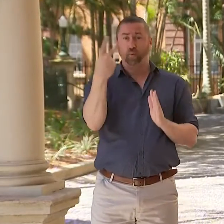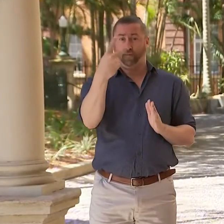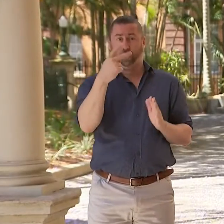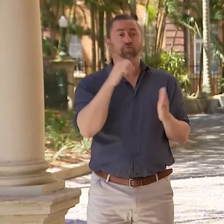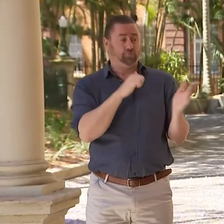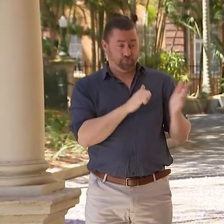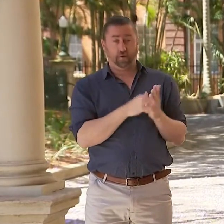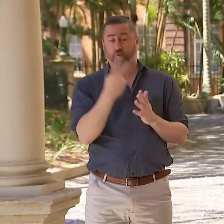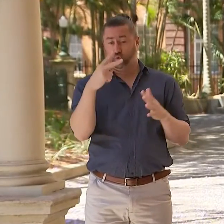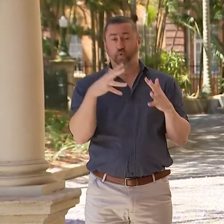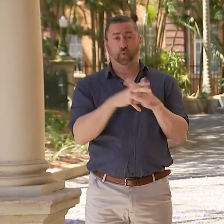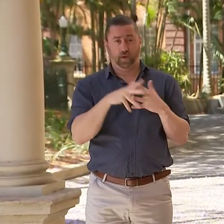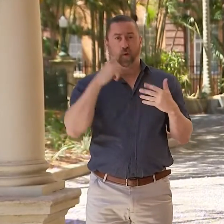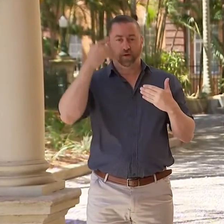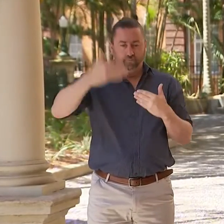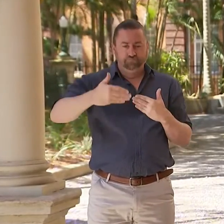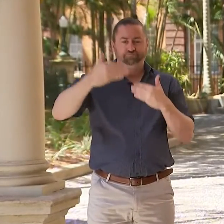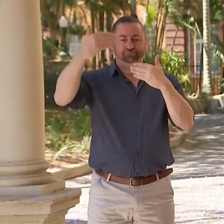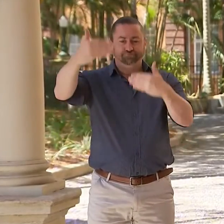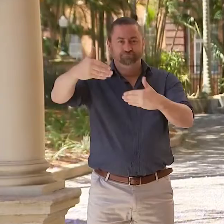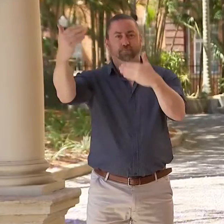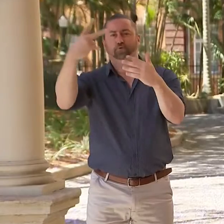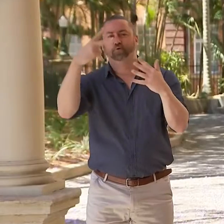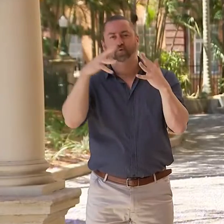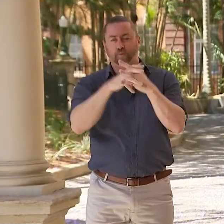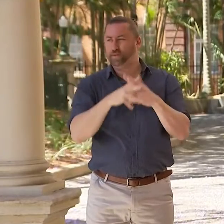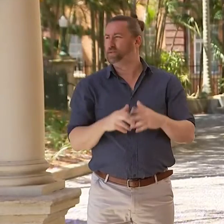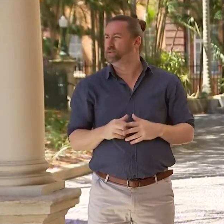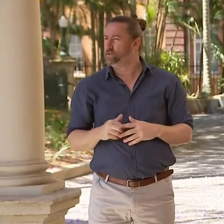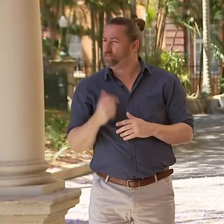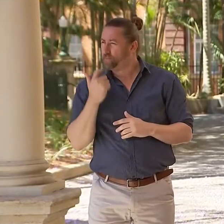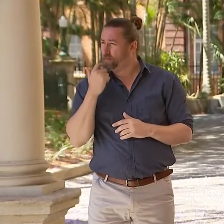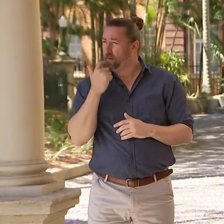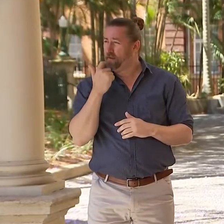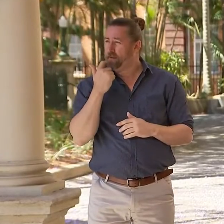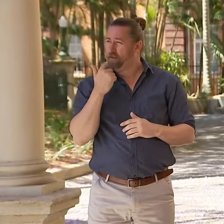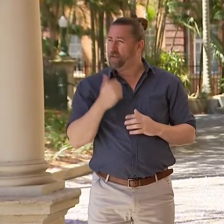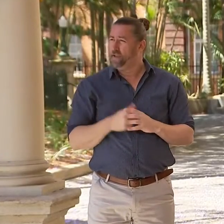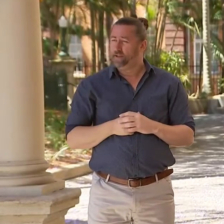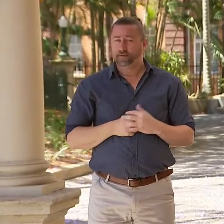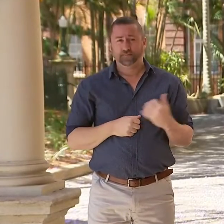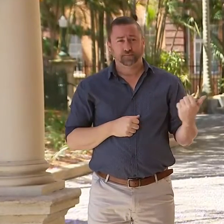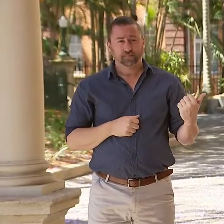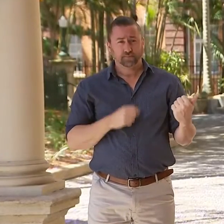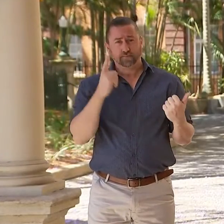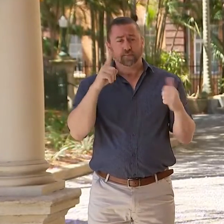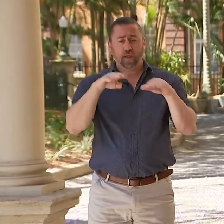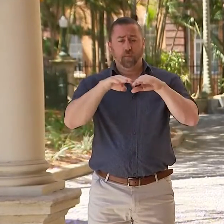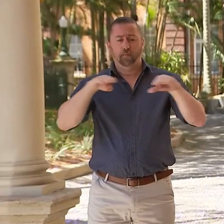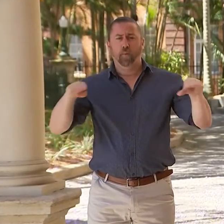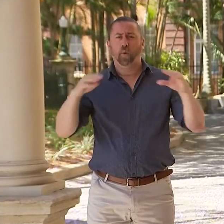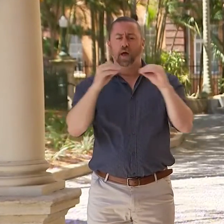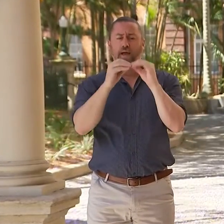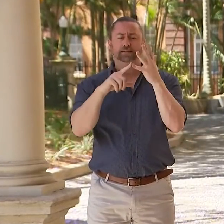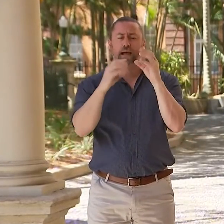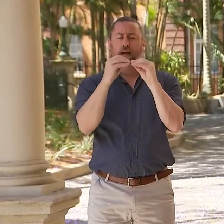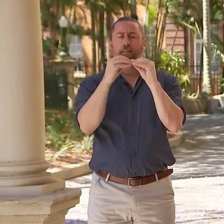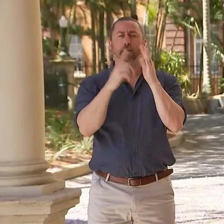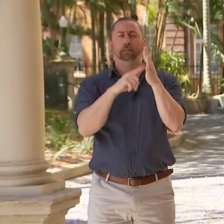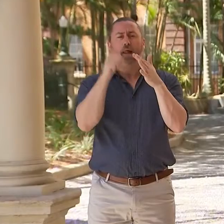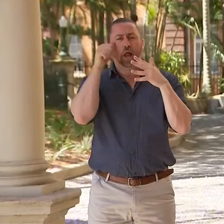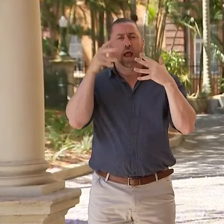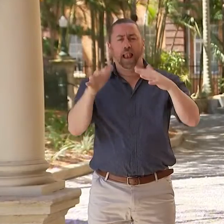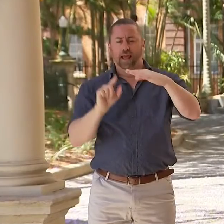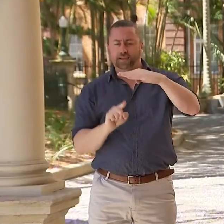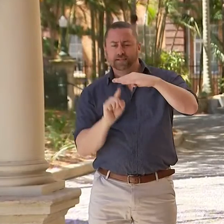Yes, so we put the restrictions in for 2 weeks. Yes. Young, are you happy with how the current border bubble arrangements are working with this, in